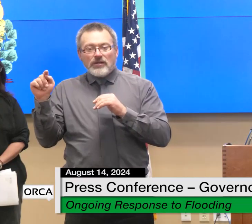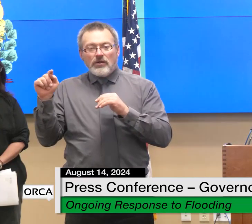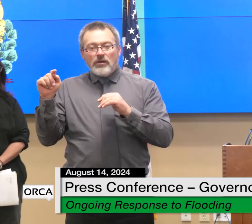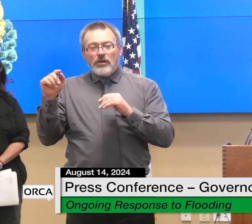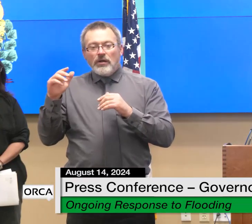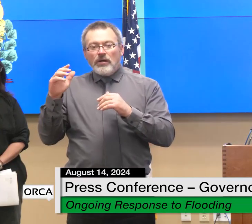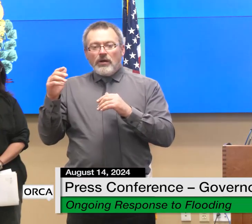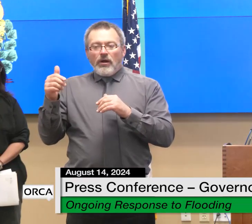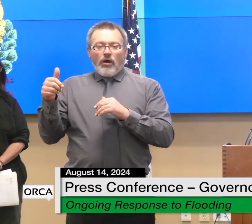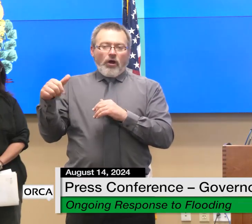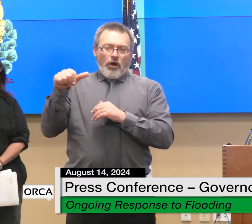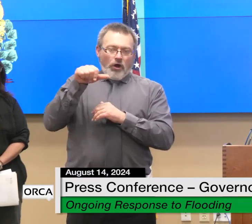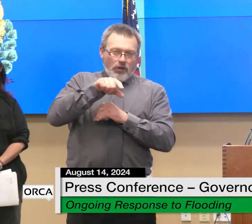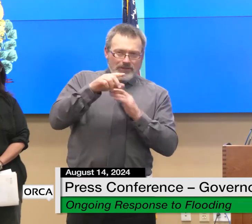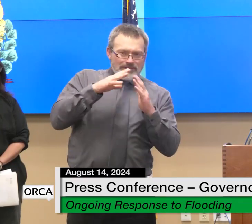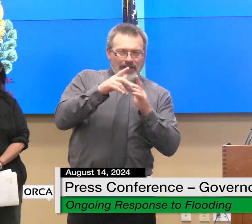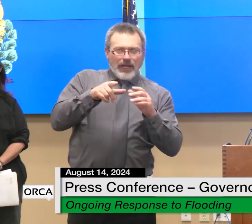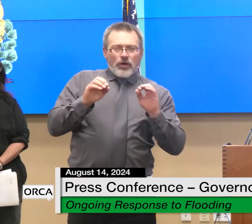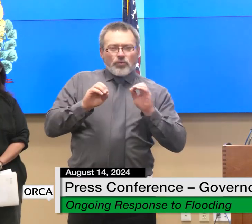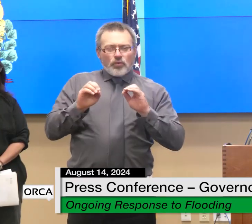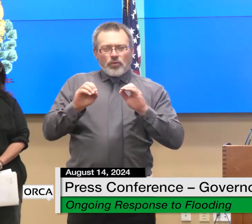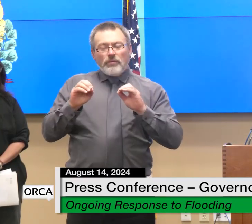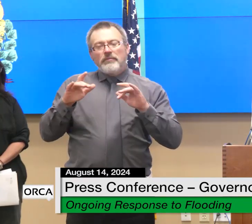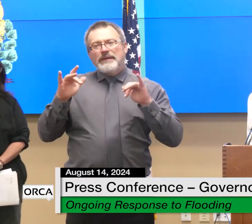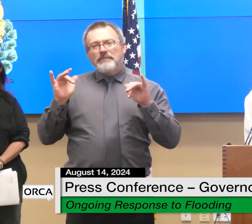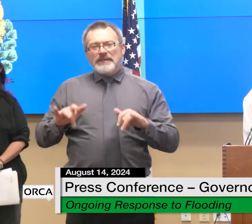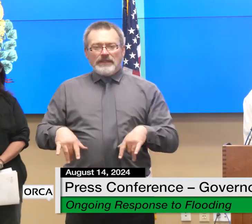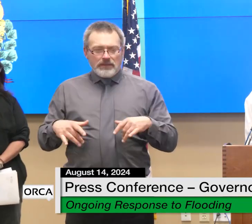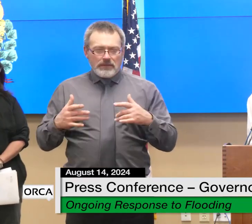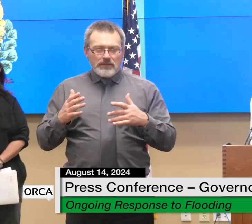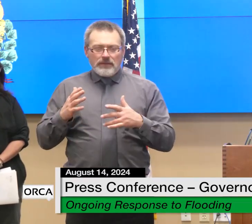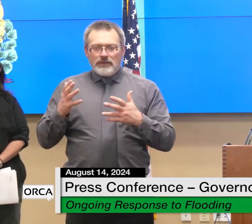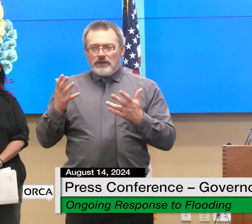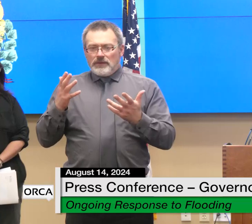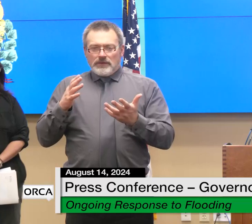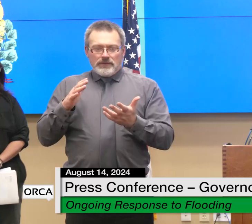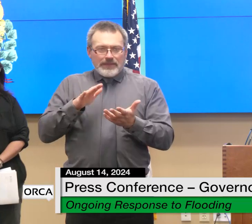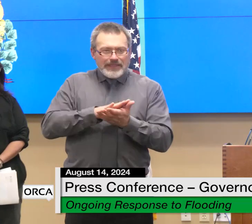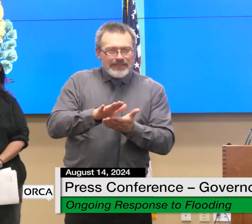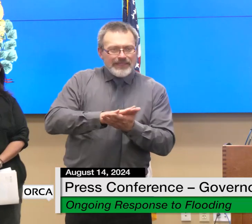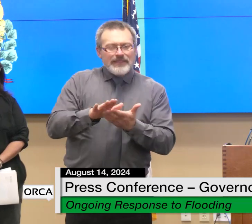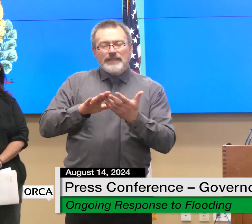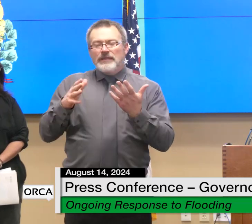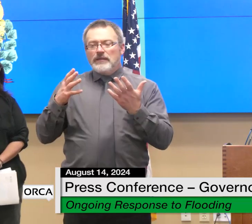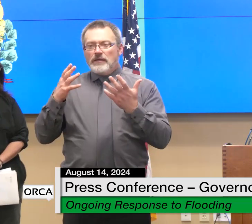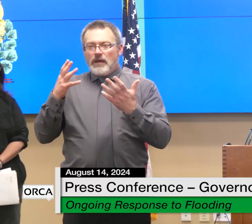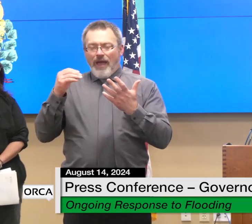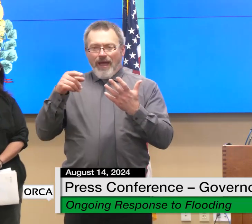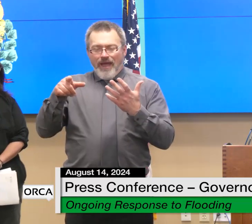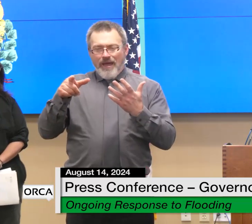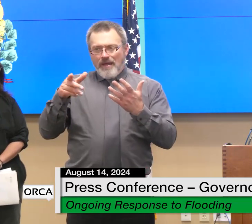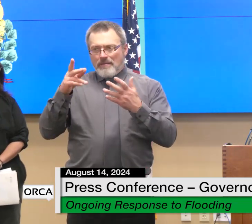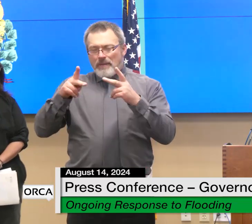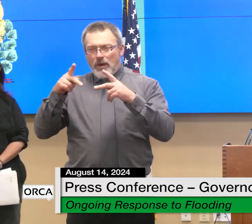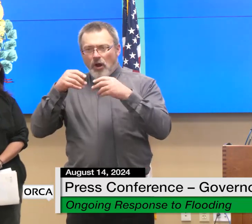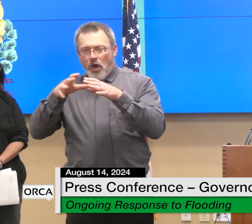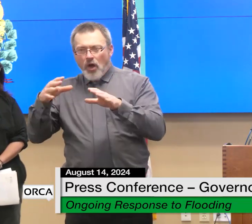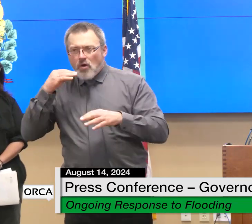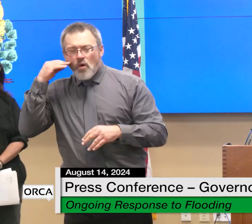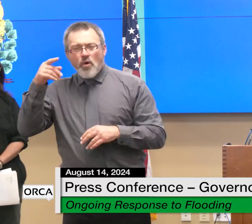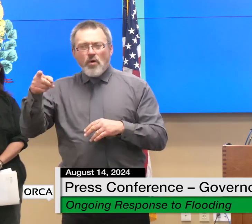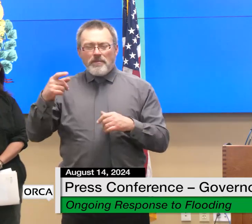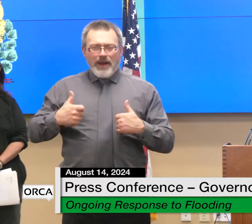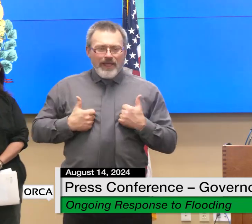homes and trying to figure out how they'll pay bills, where they'll live, and how to move forward from the devastation they've